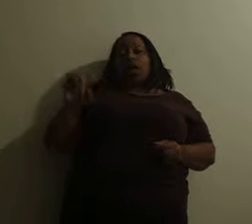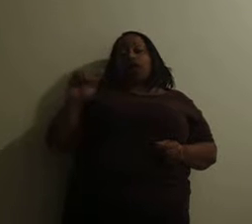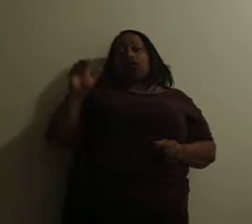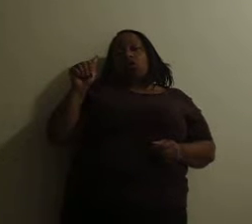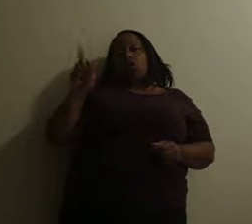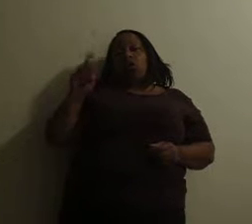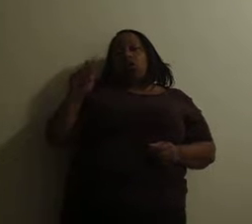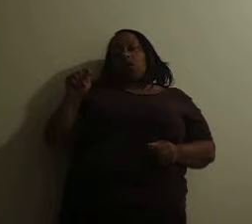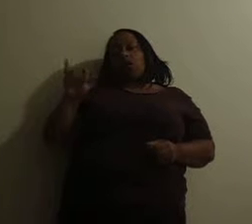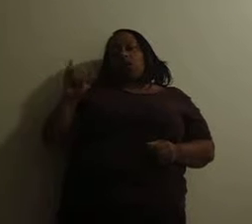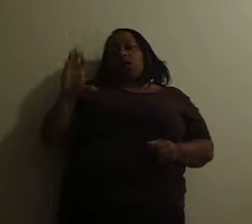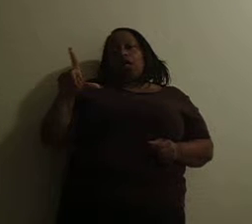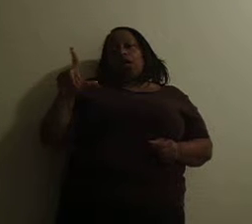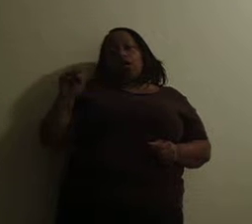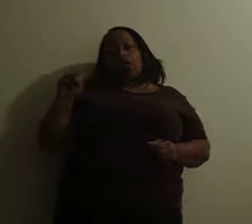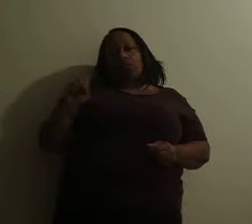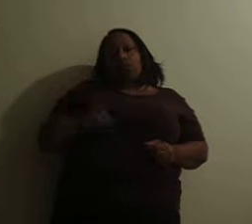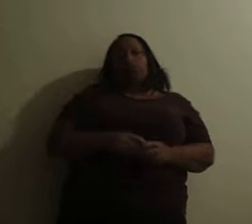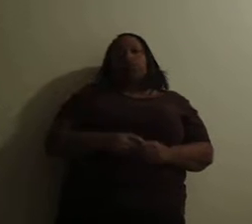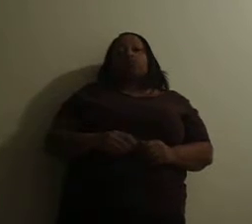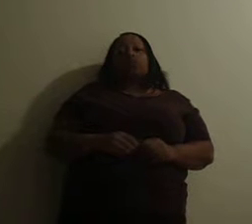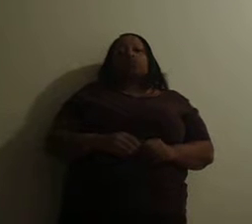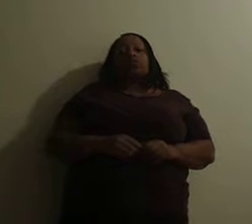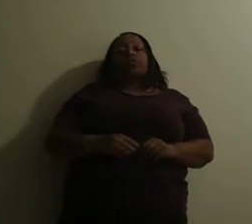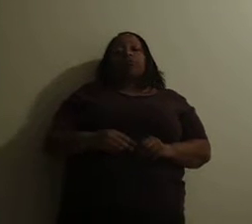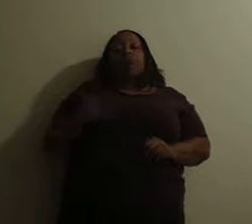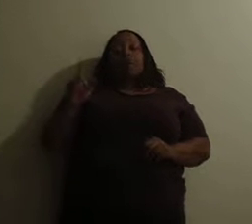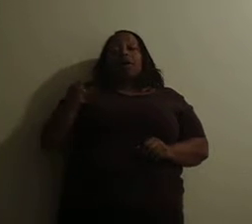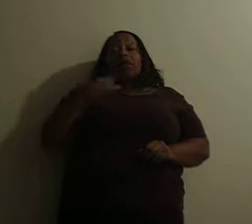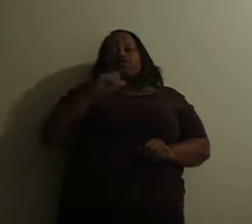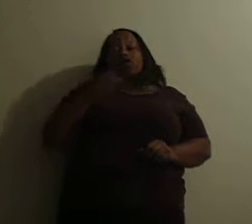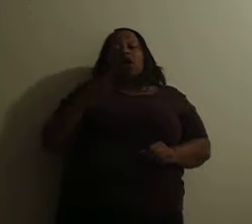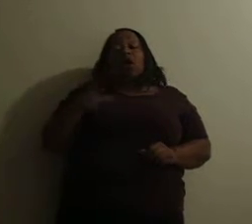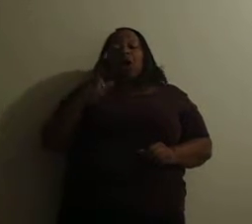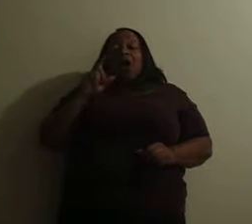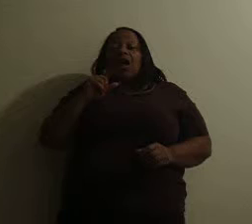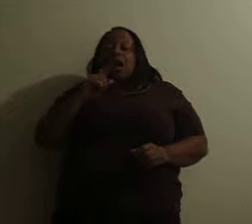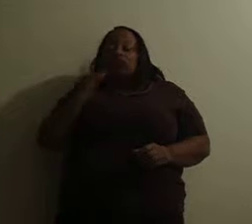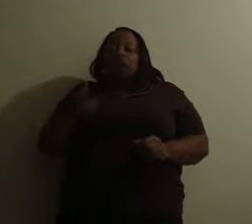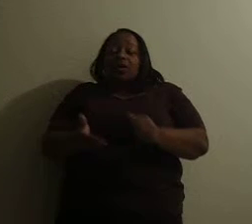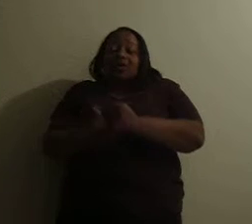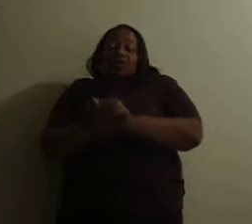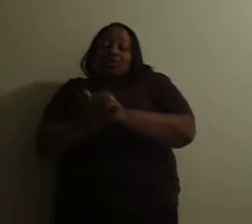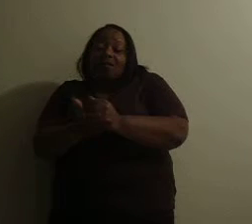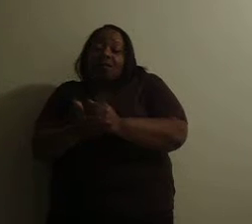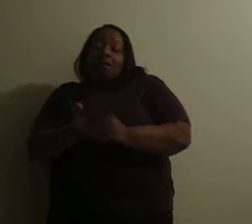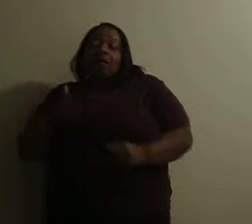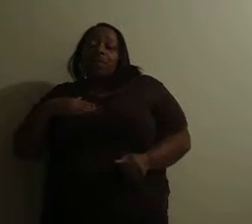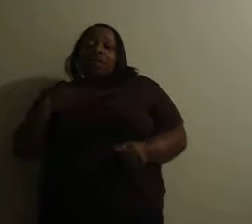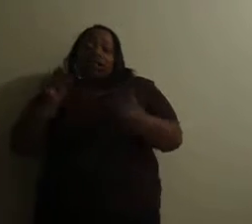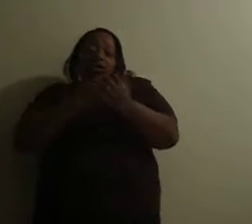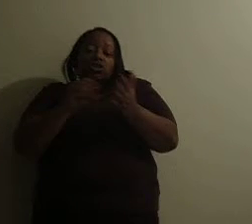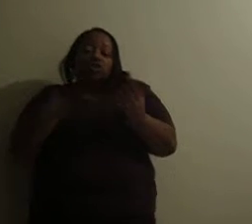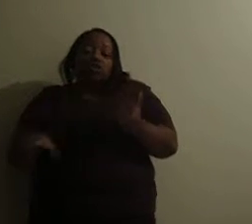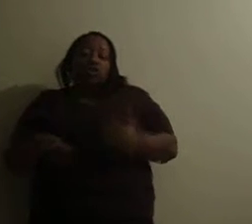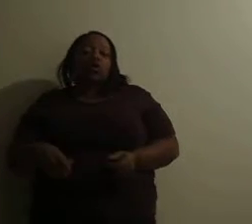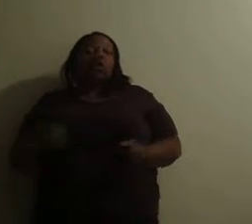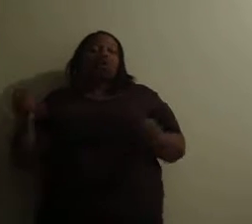of the article. But what I encourage them to do is look for the issues in the article. So, for example, if you have